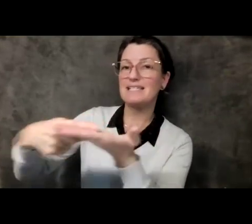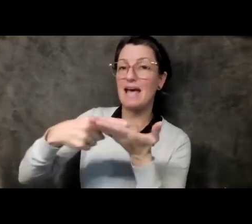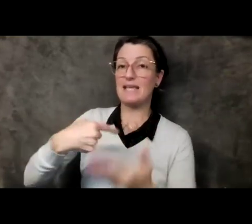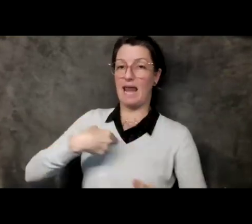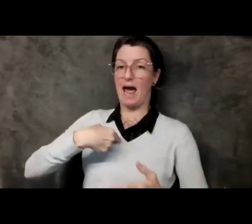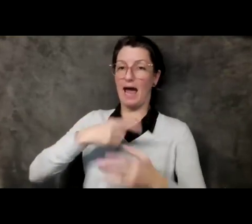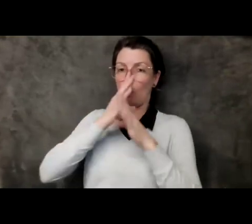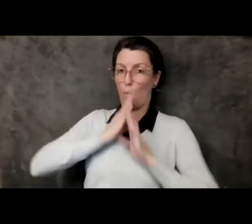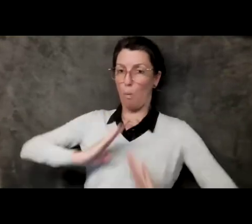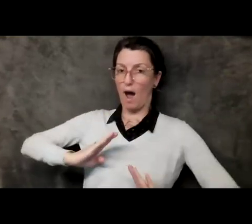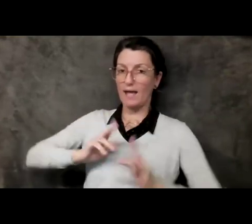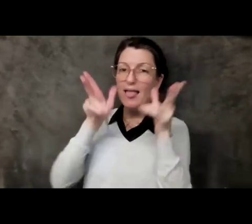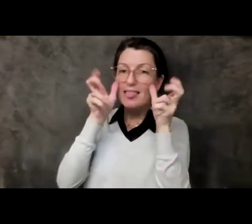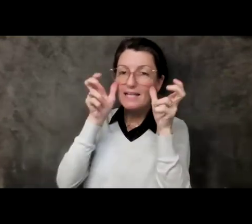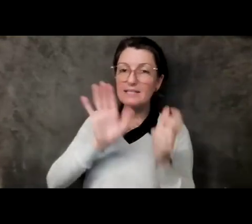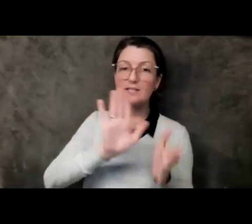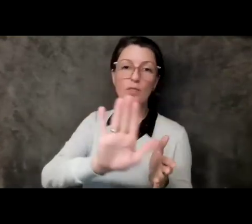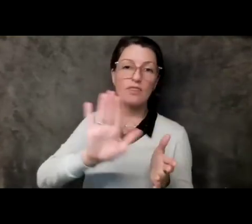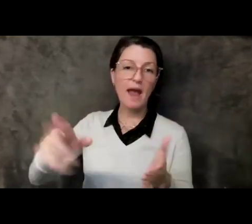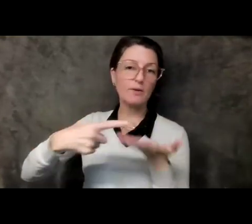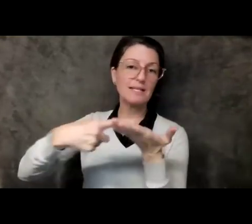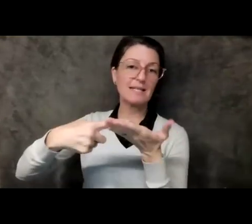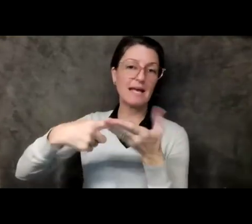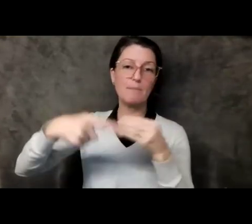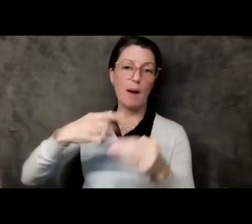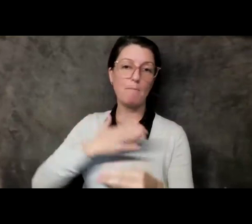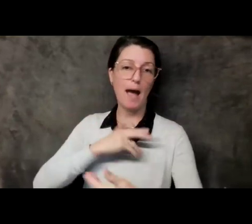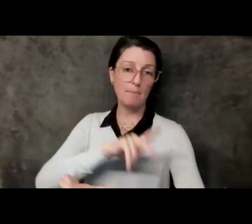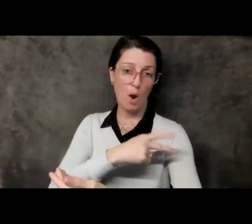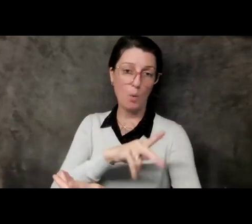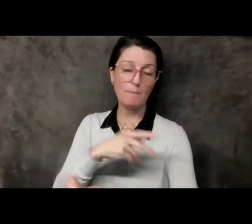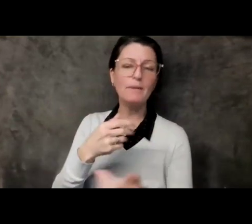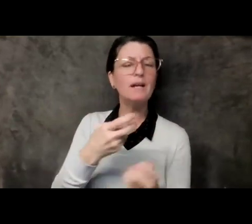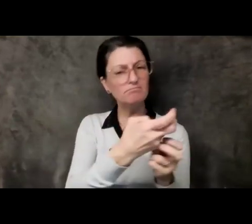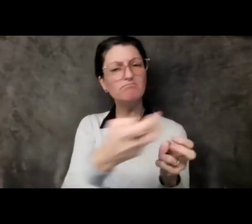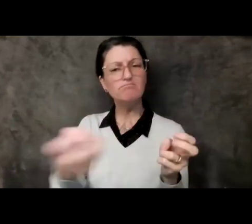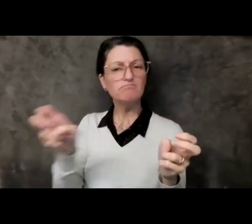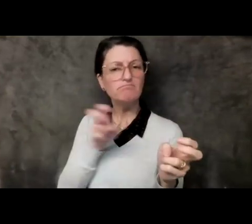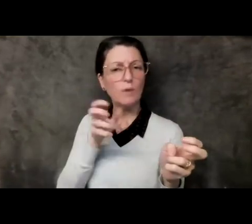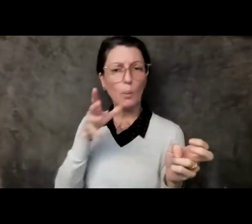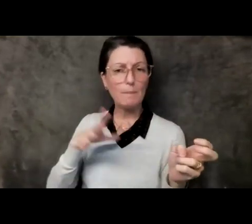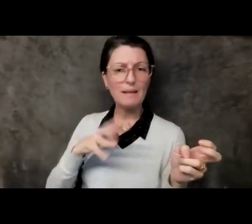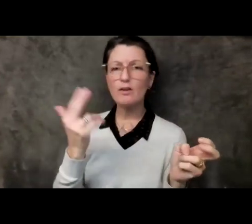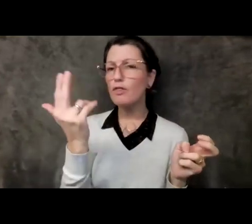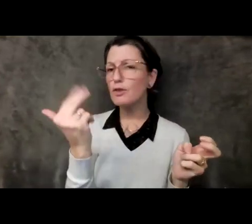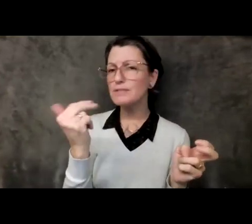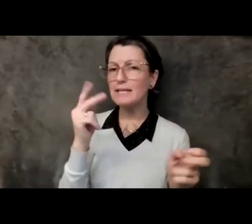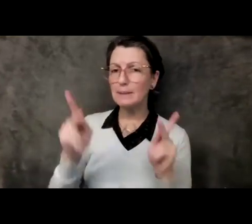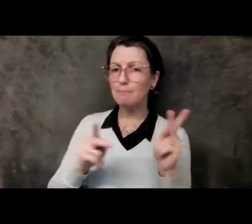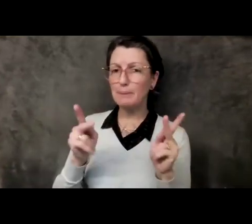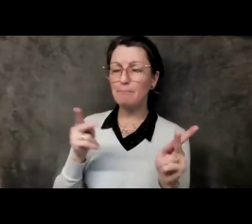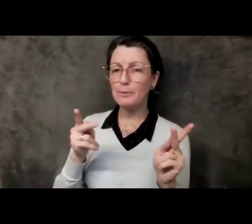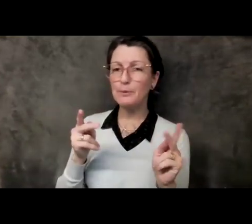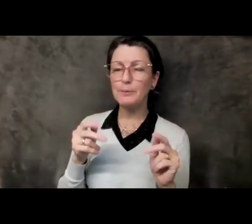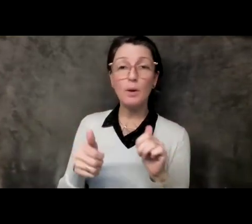and a number of other, it was I think it was all women in this group, 13 people. A number of